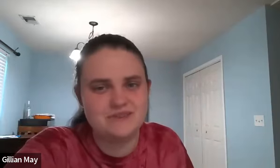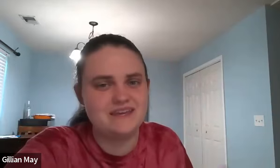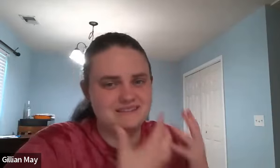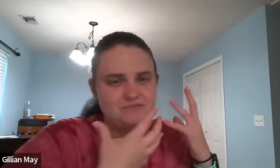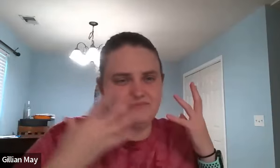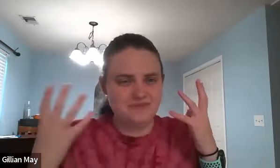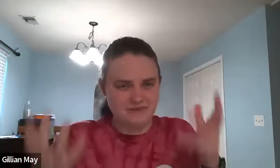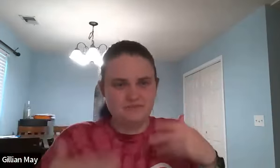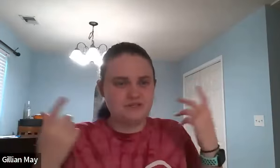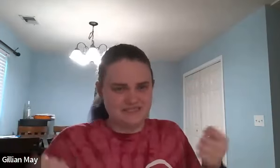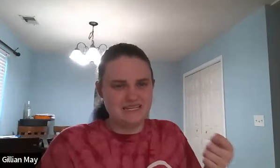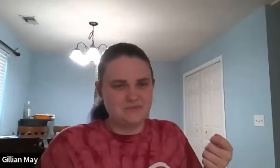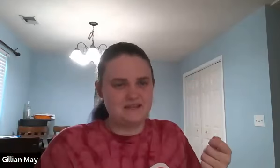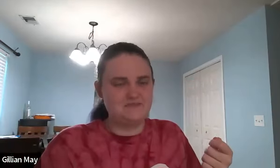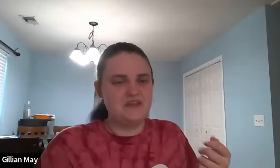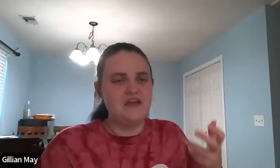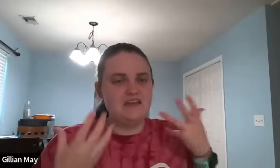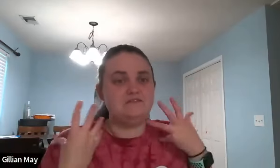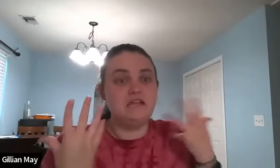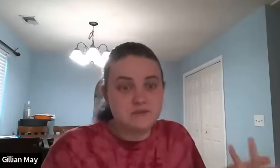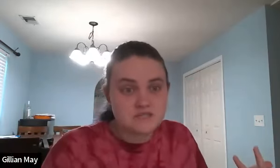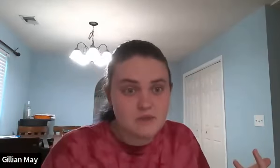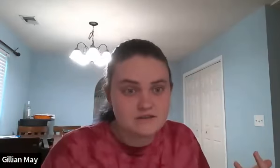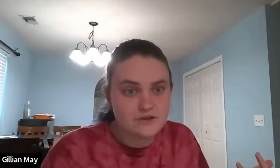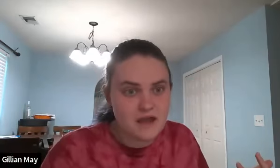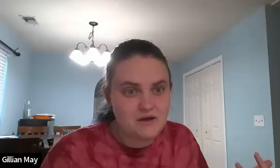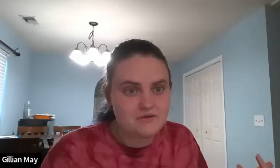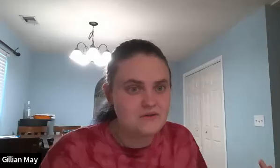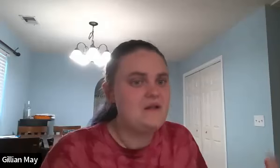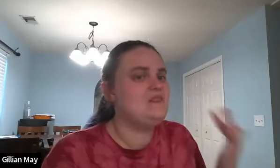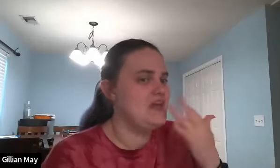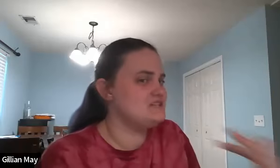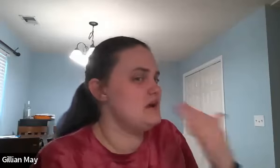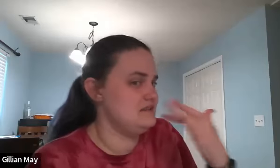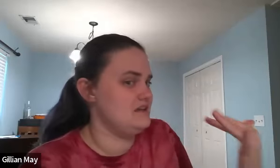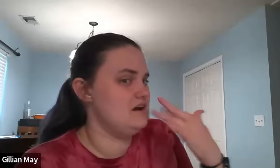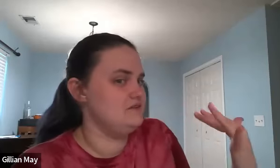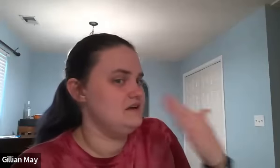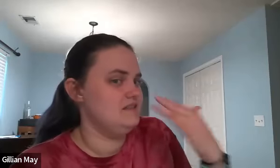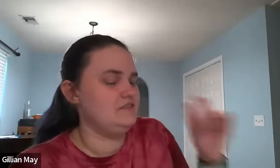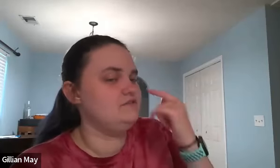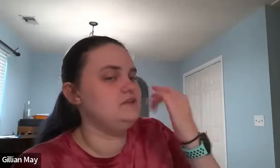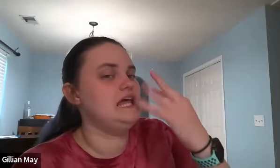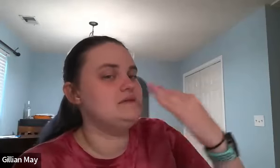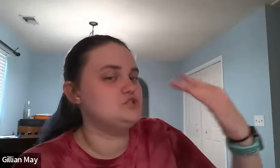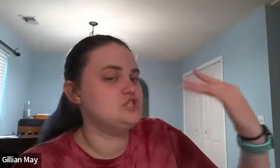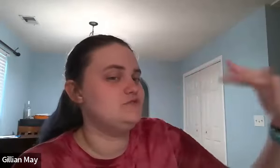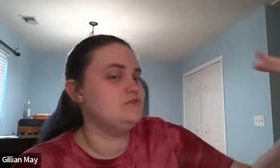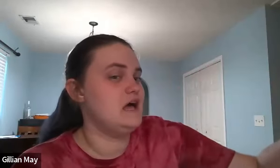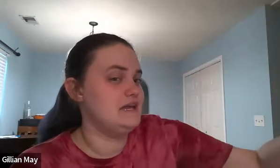when some person takes a bite of something and flames come out of their mouth, that's what I think of. Like the flames are just flying